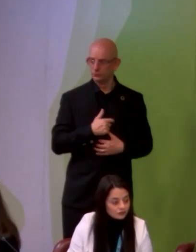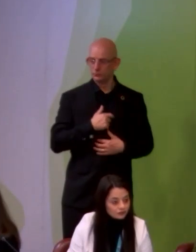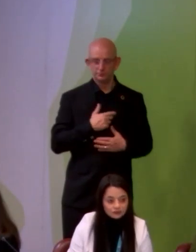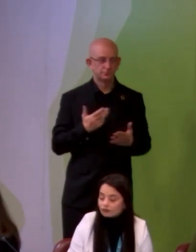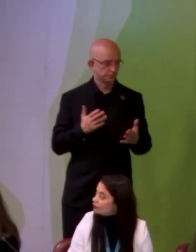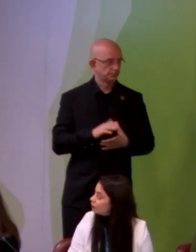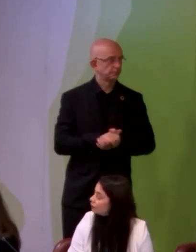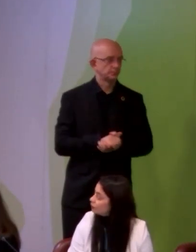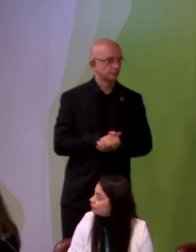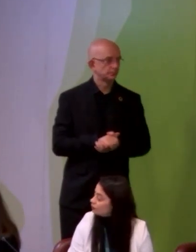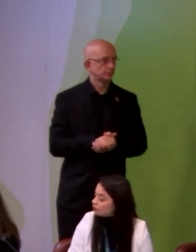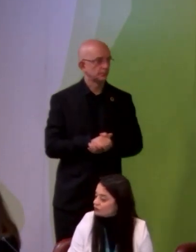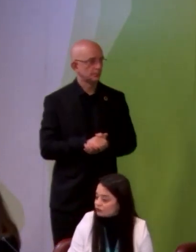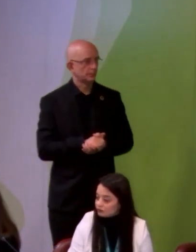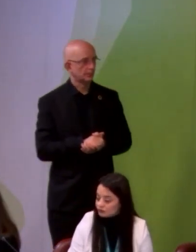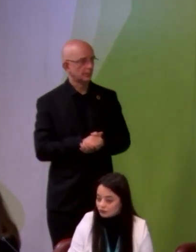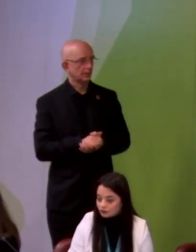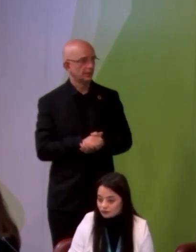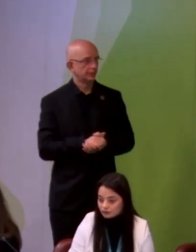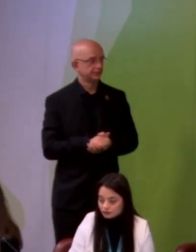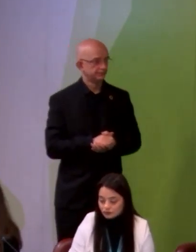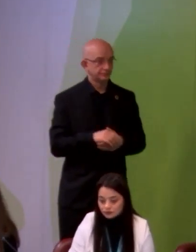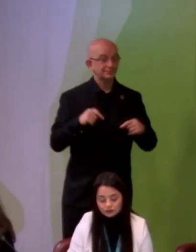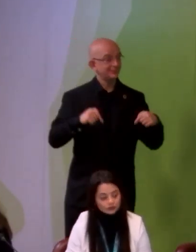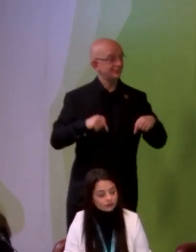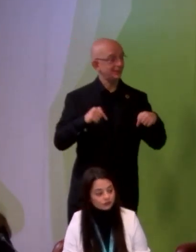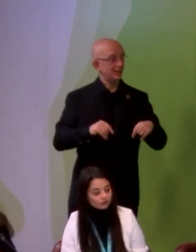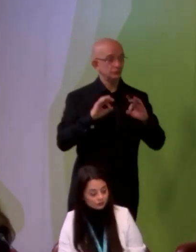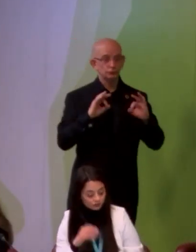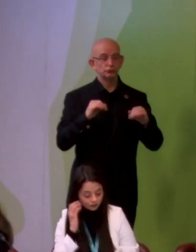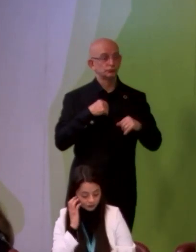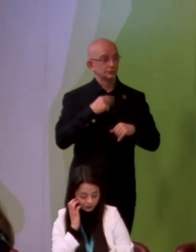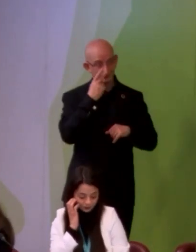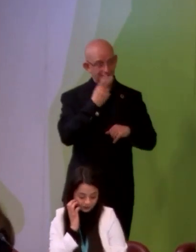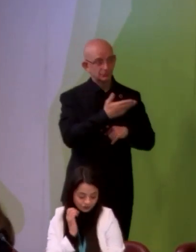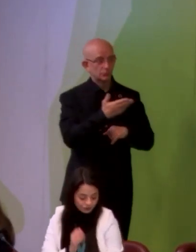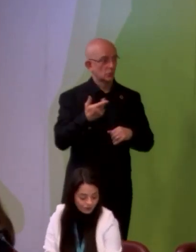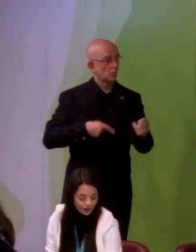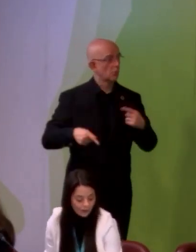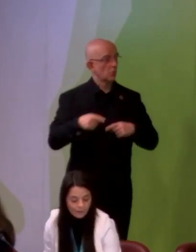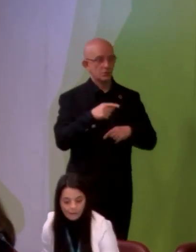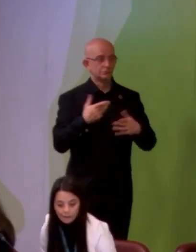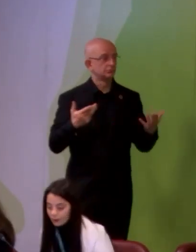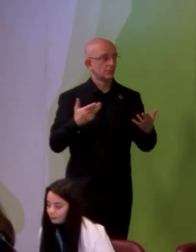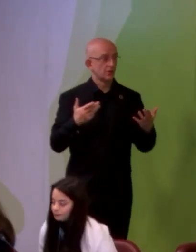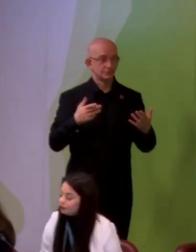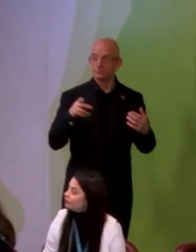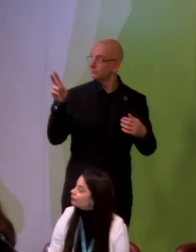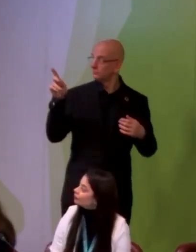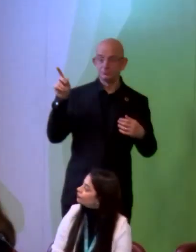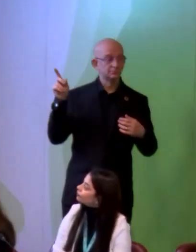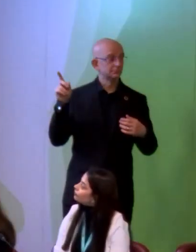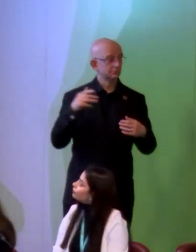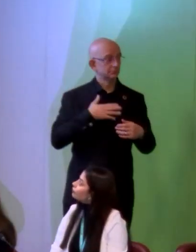Today, I'm really pleased to have the opportunity to share with you one story.